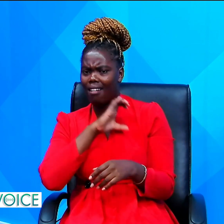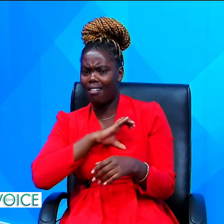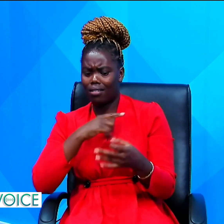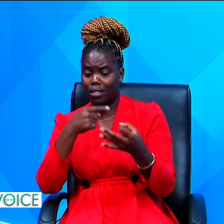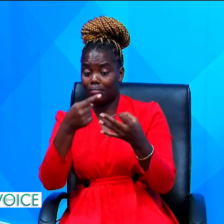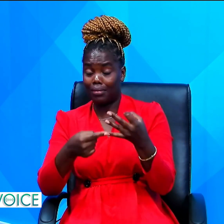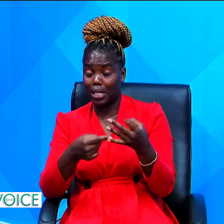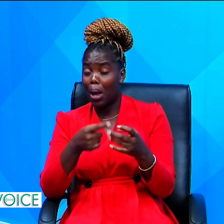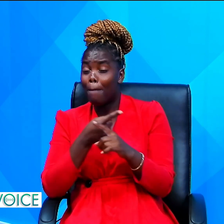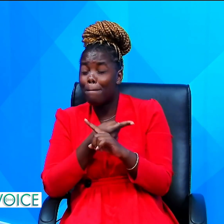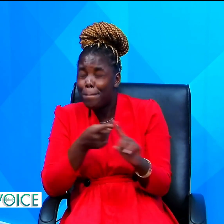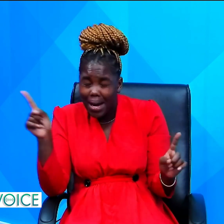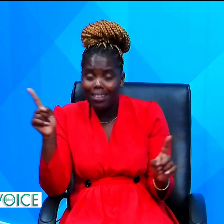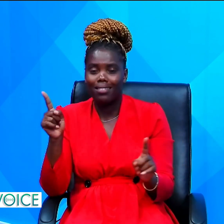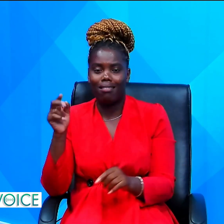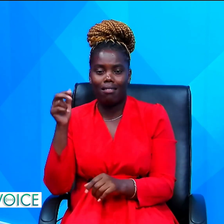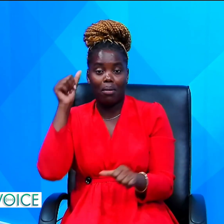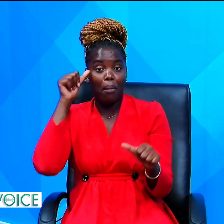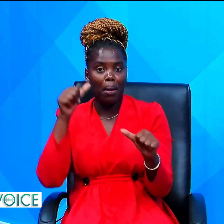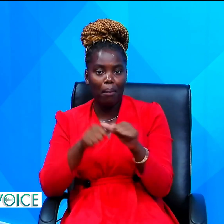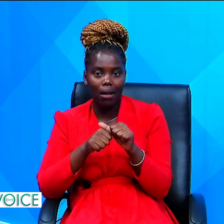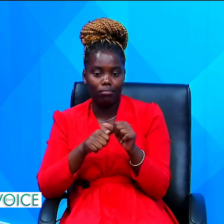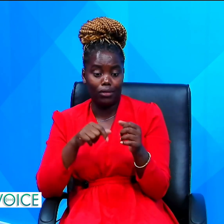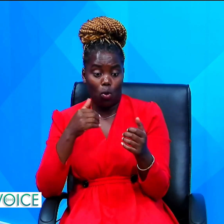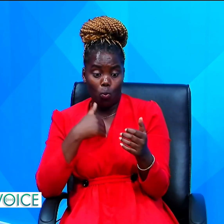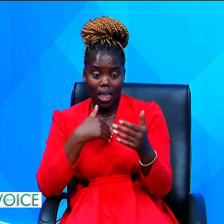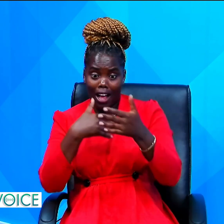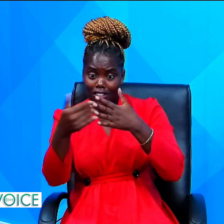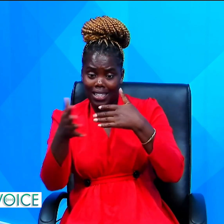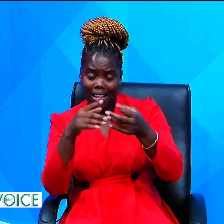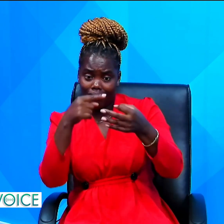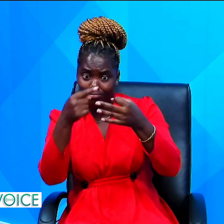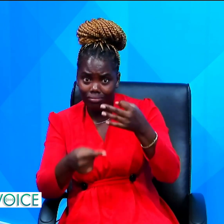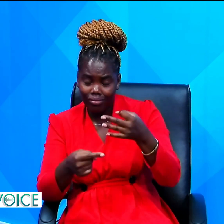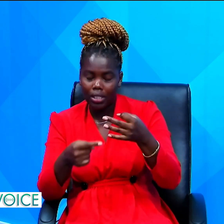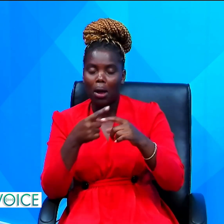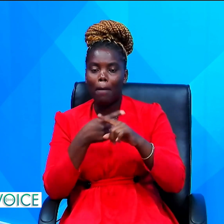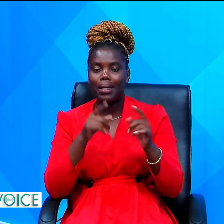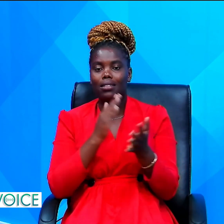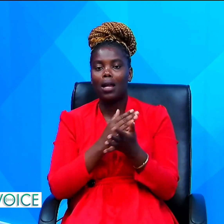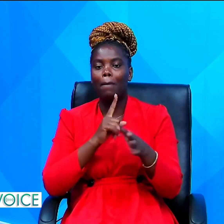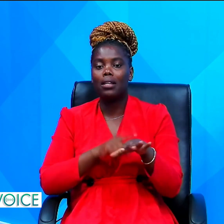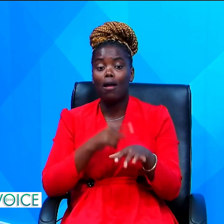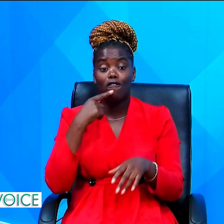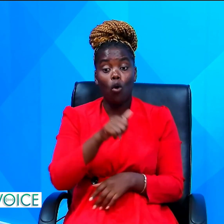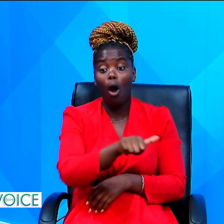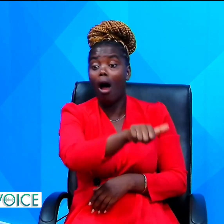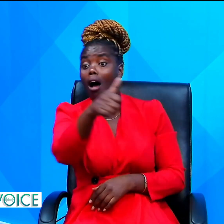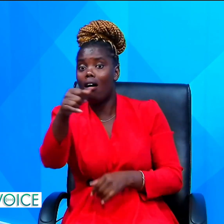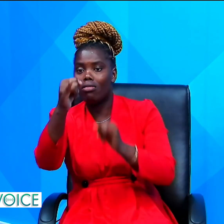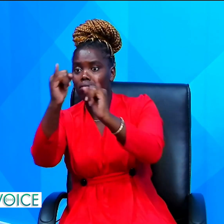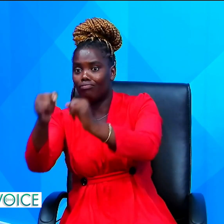It's a characteristics of hepatitis, but sometimes it